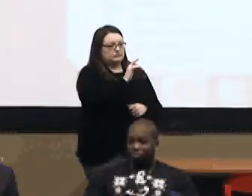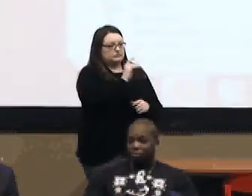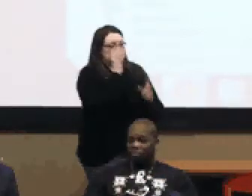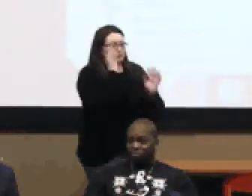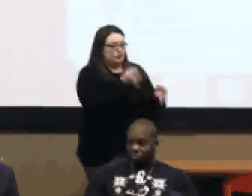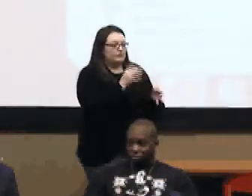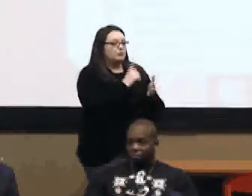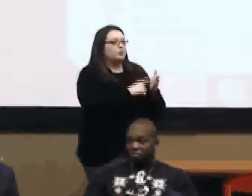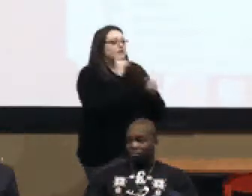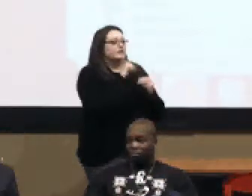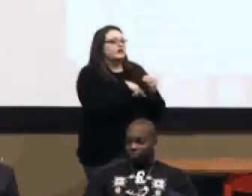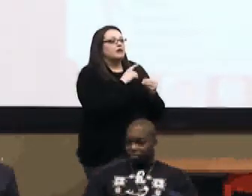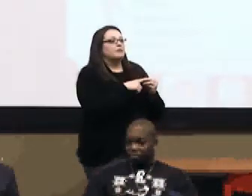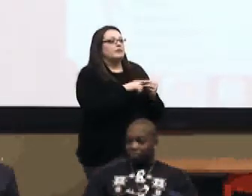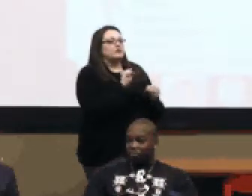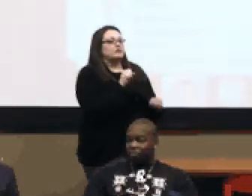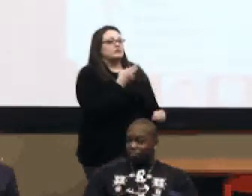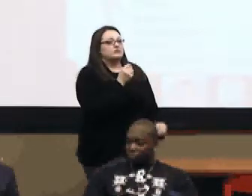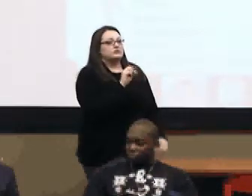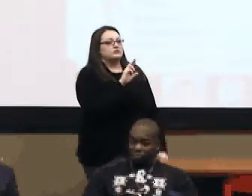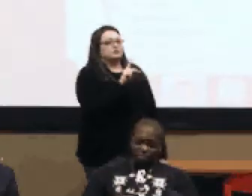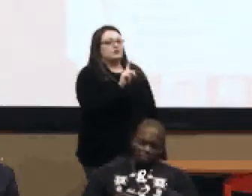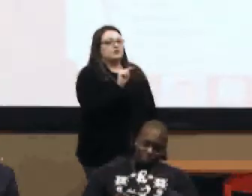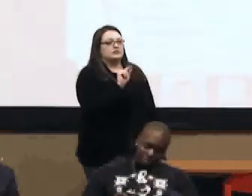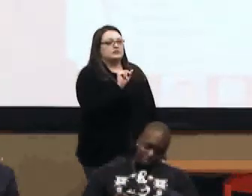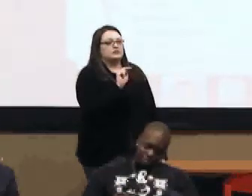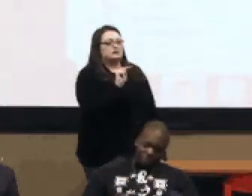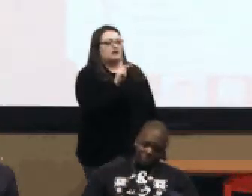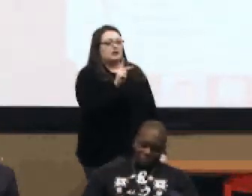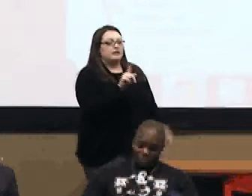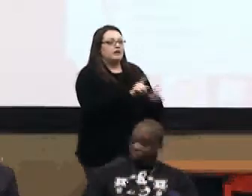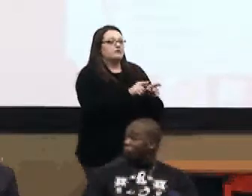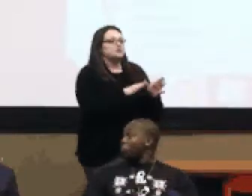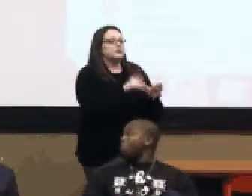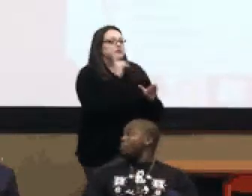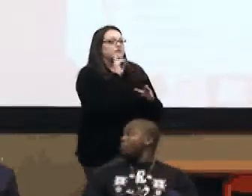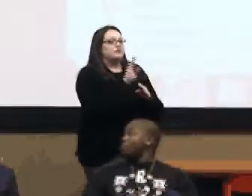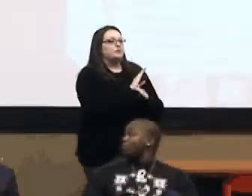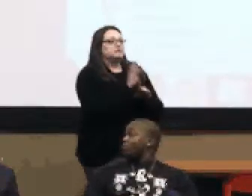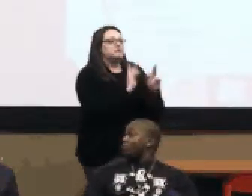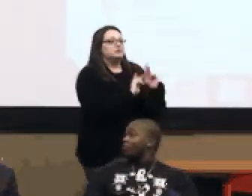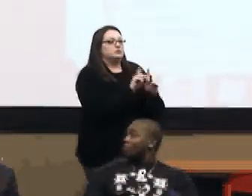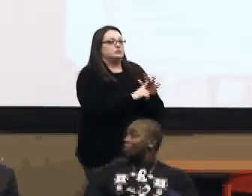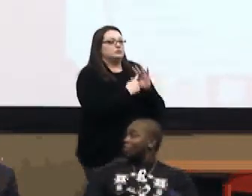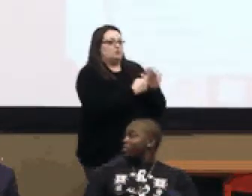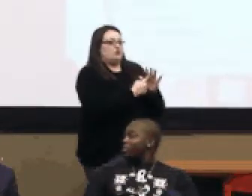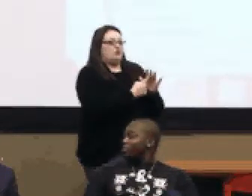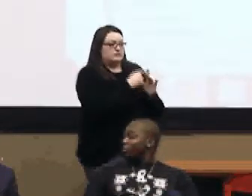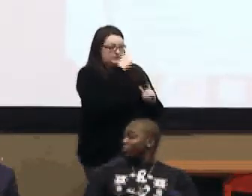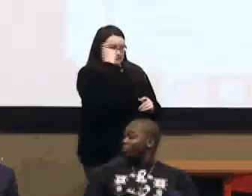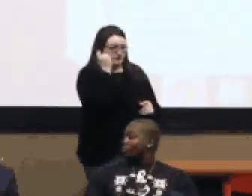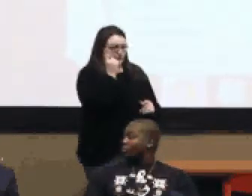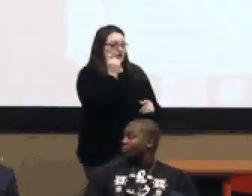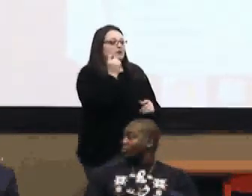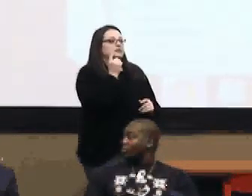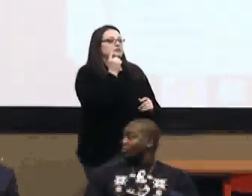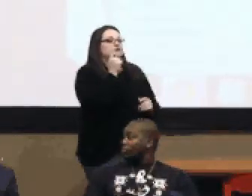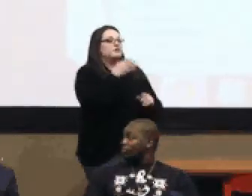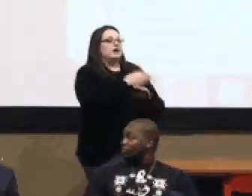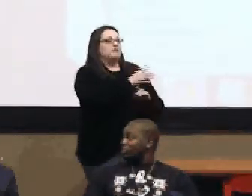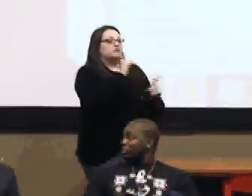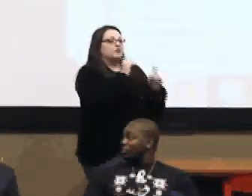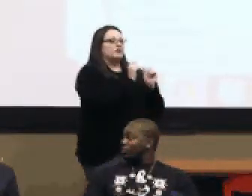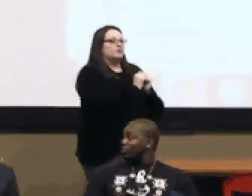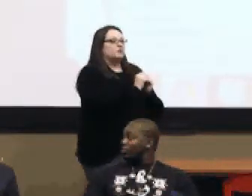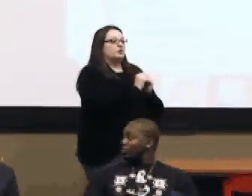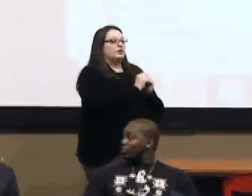guys think about the ABC show Shark Tank as a way for entrepreneurs to get their start? Because after talking with